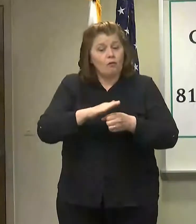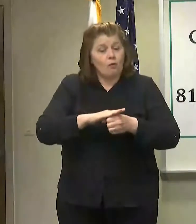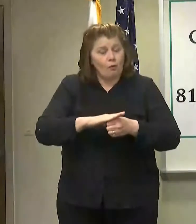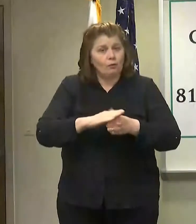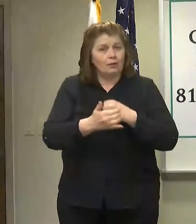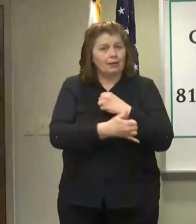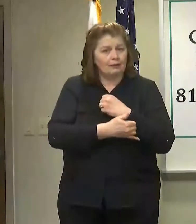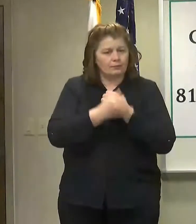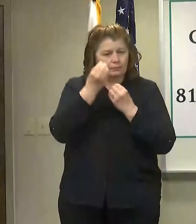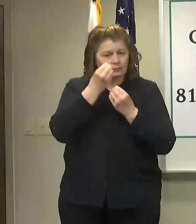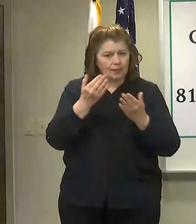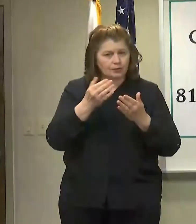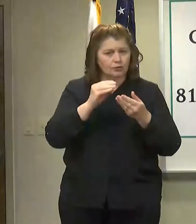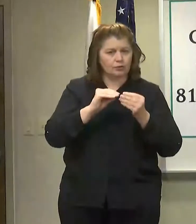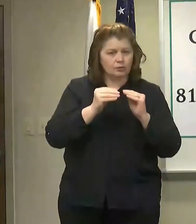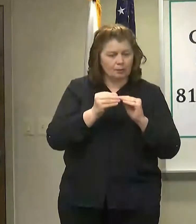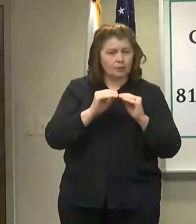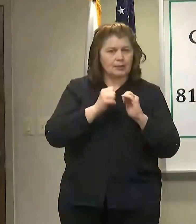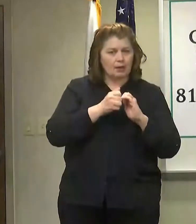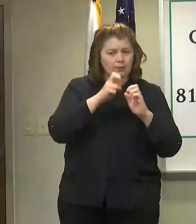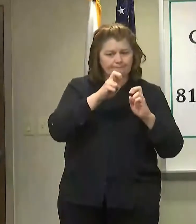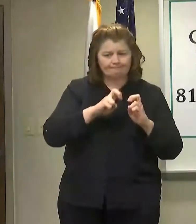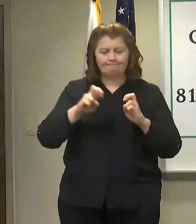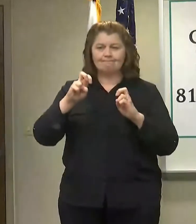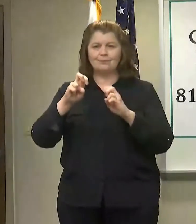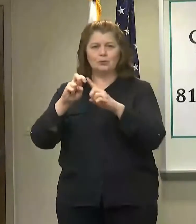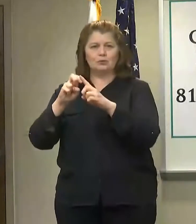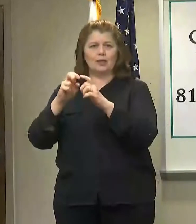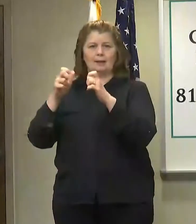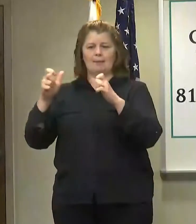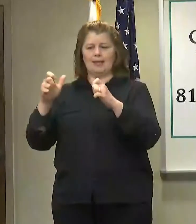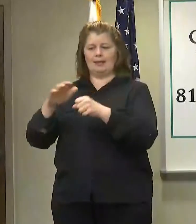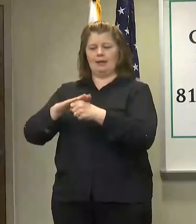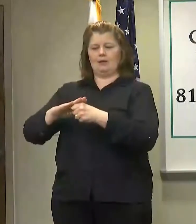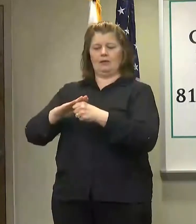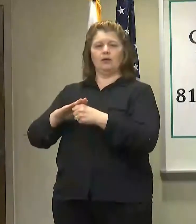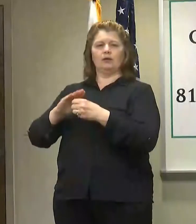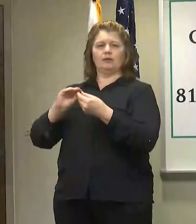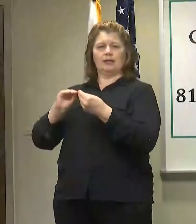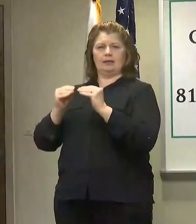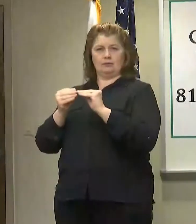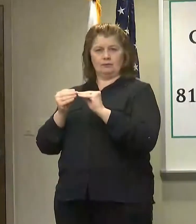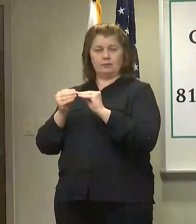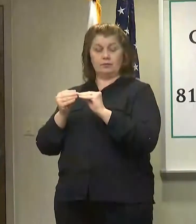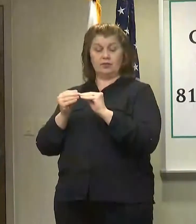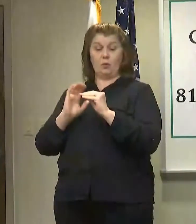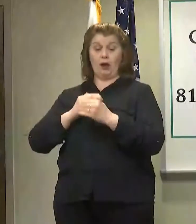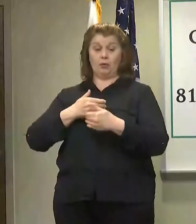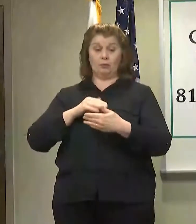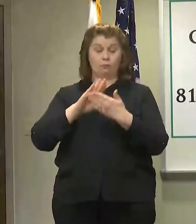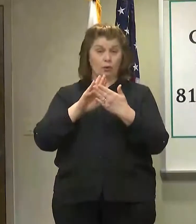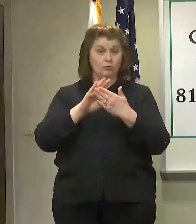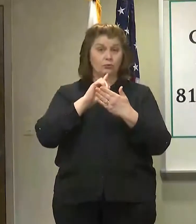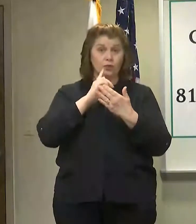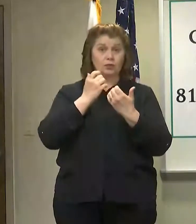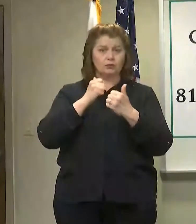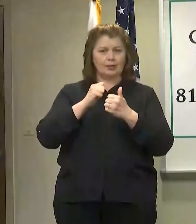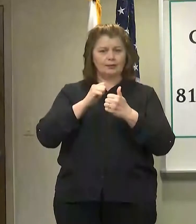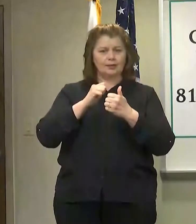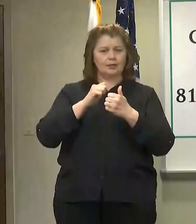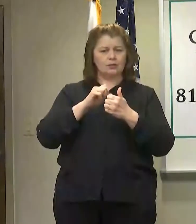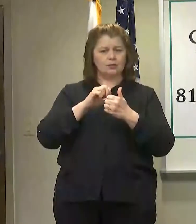so you can see how it goes and rolls up to the larger region data. Because if you look at this approach, we're really trying to work as a